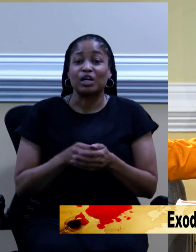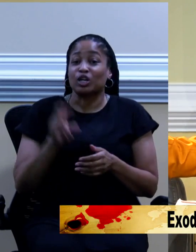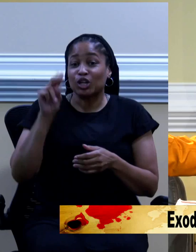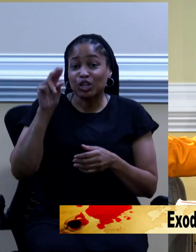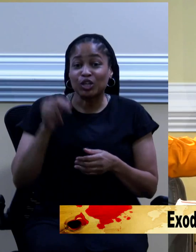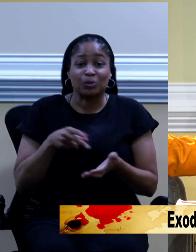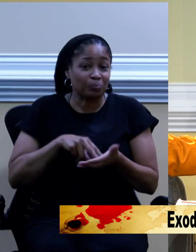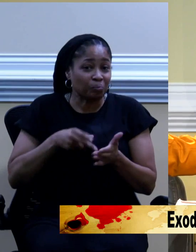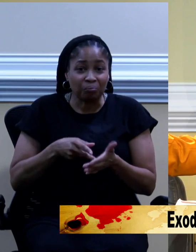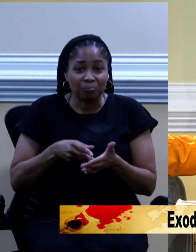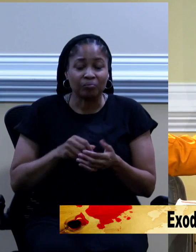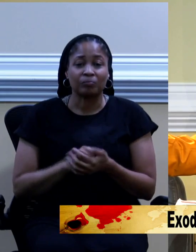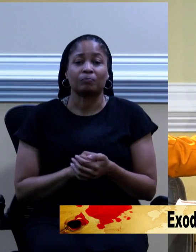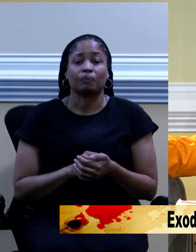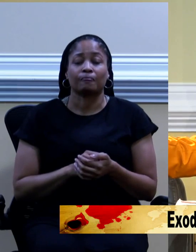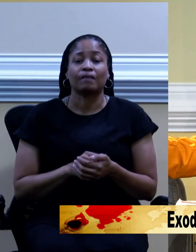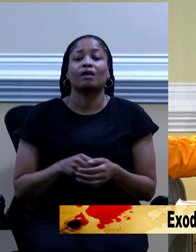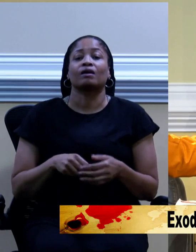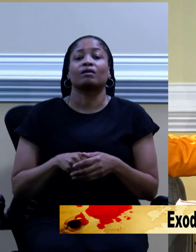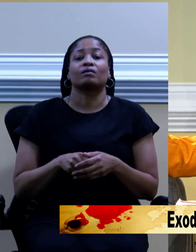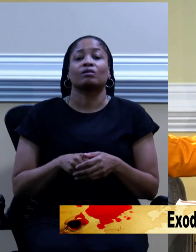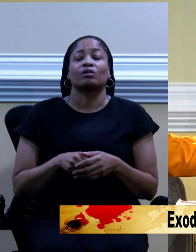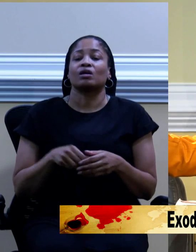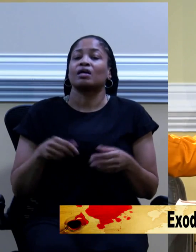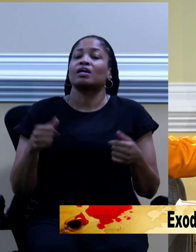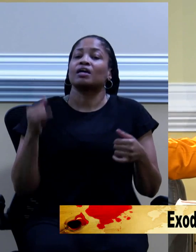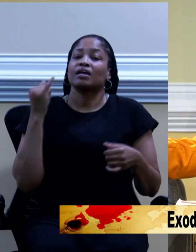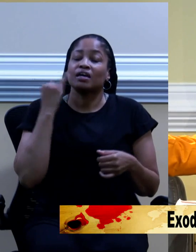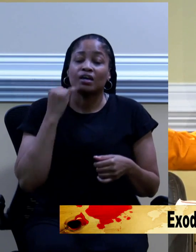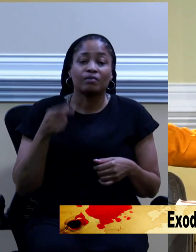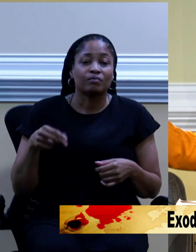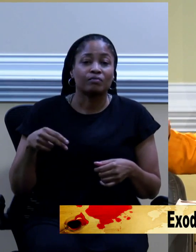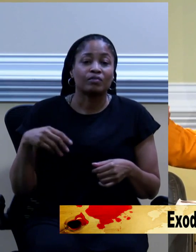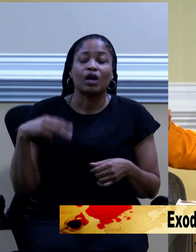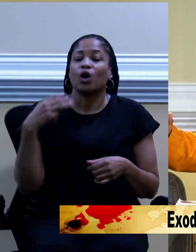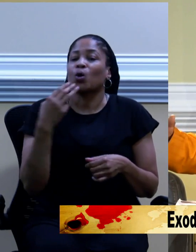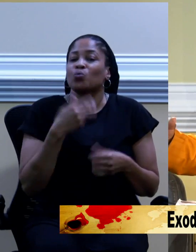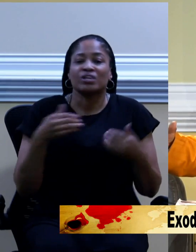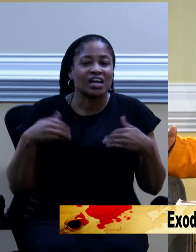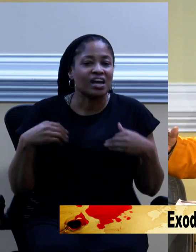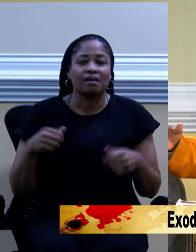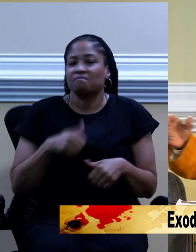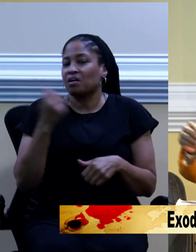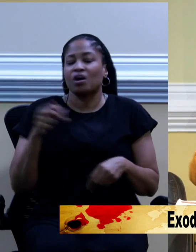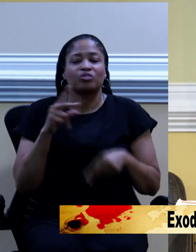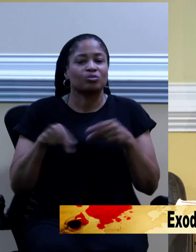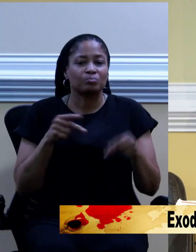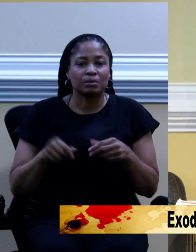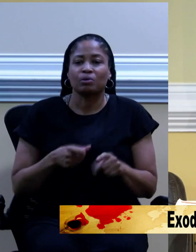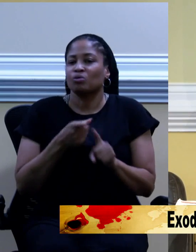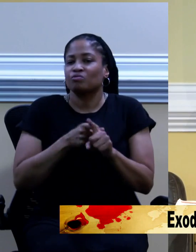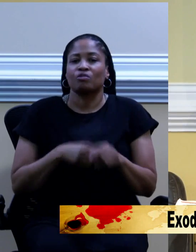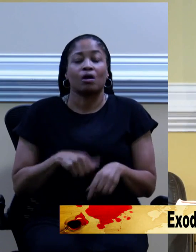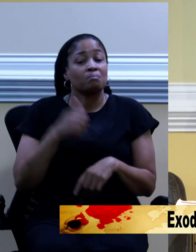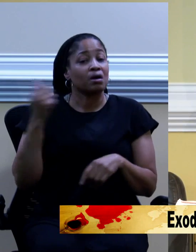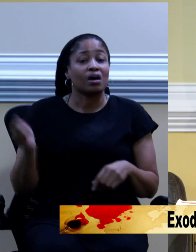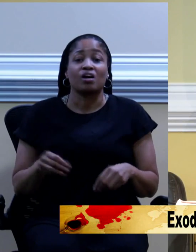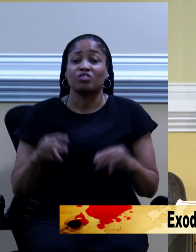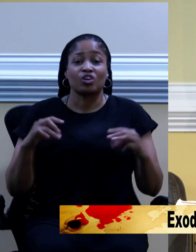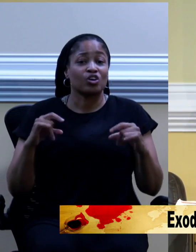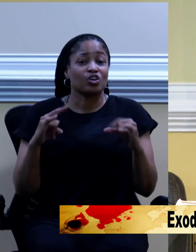other camps that are here. If you are not circumcised, do not walk up and take the bread and the